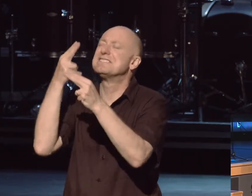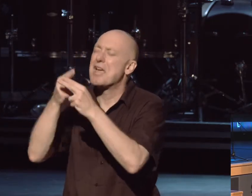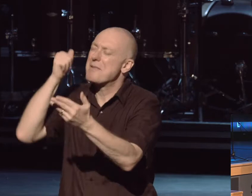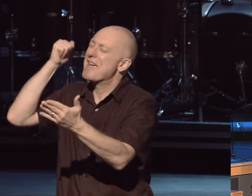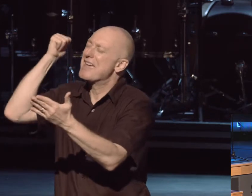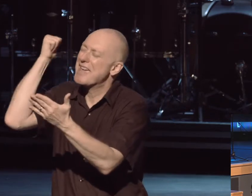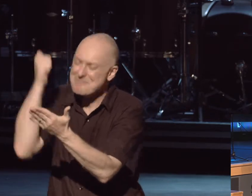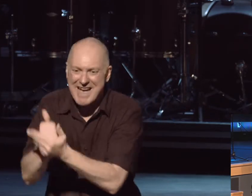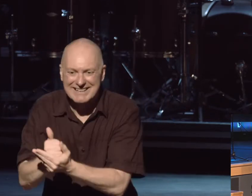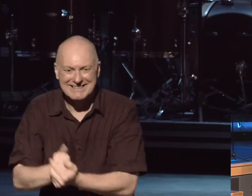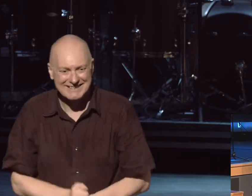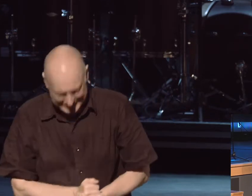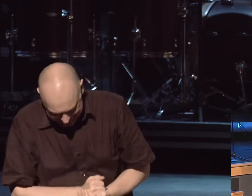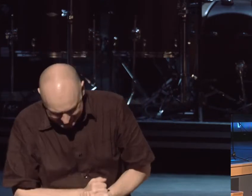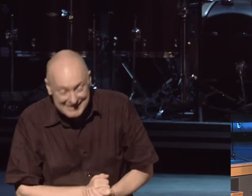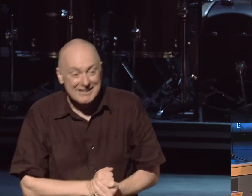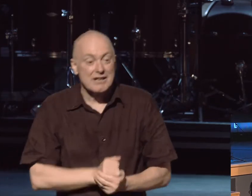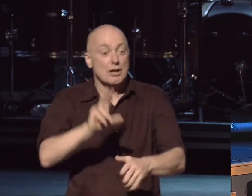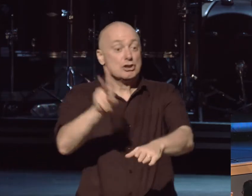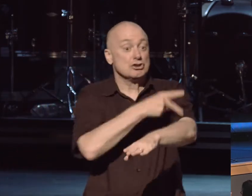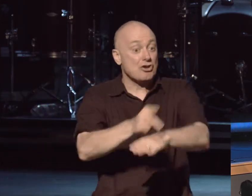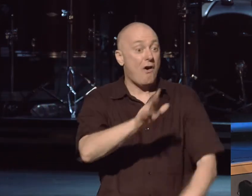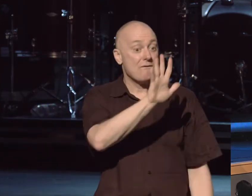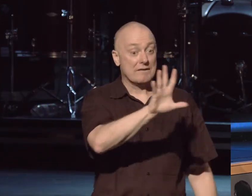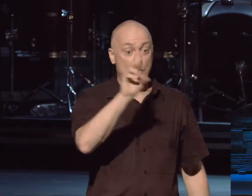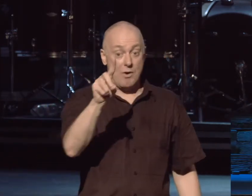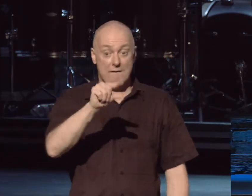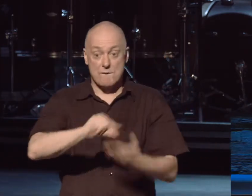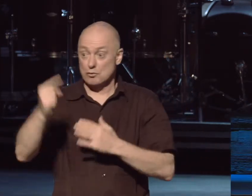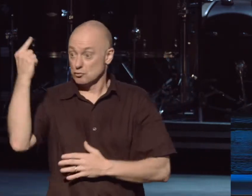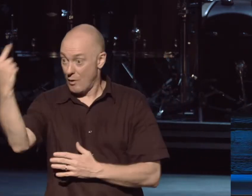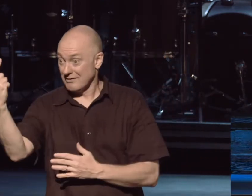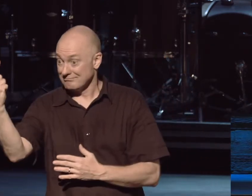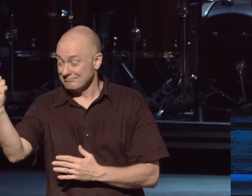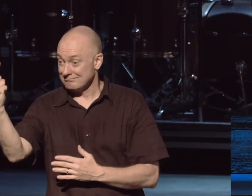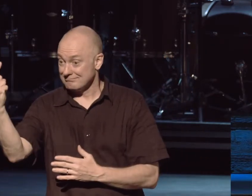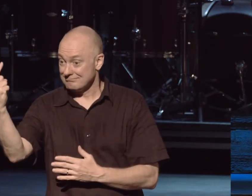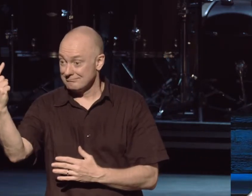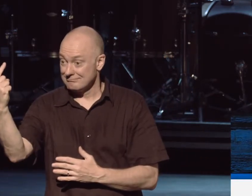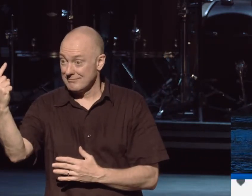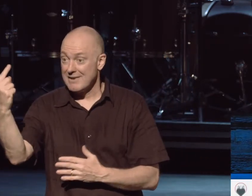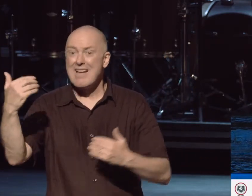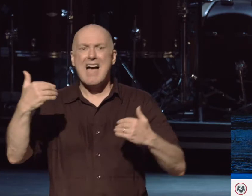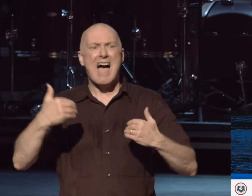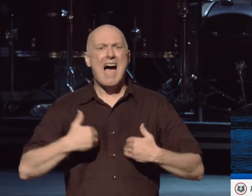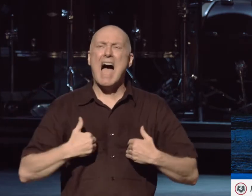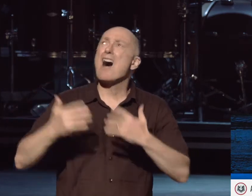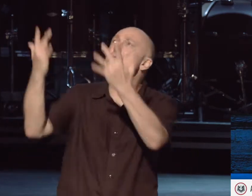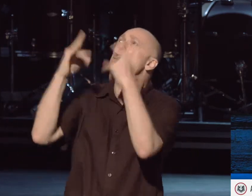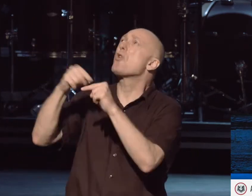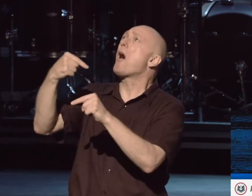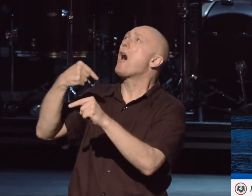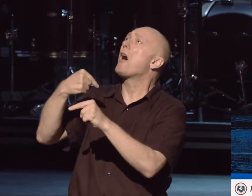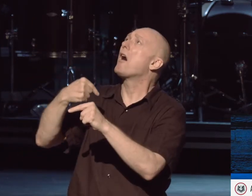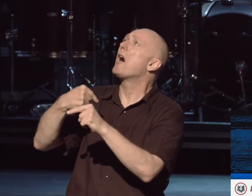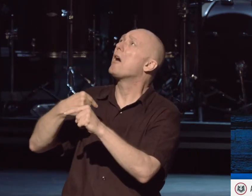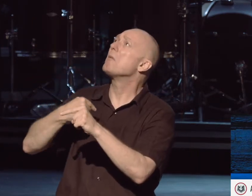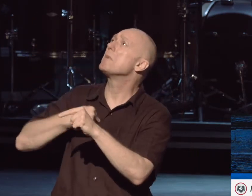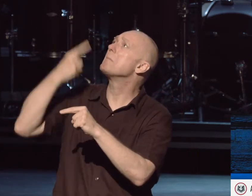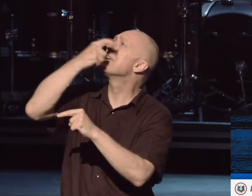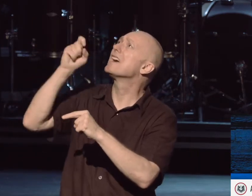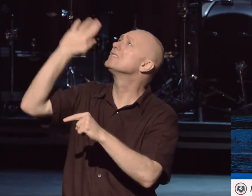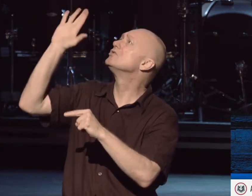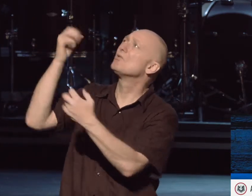name, amen. Psalm 51, verse 1. Check it out. Have mercy on me, O God, according